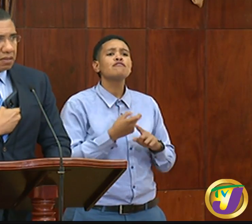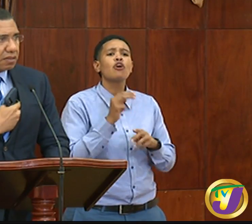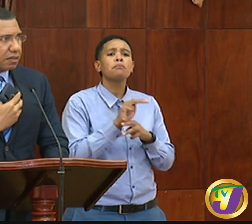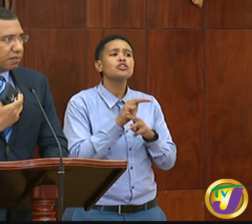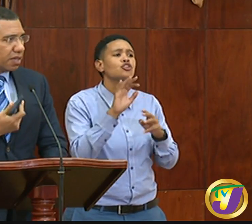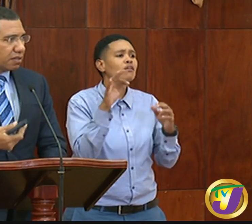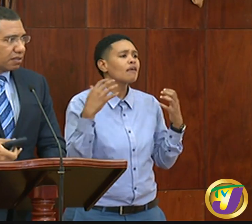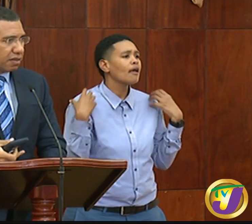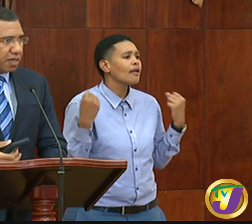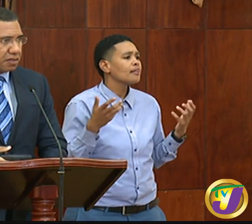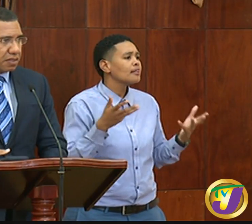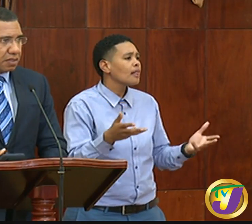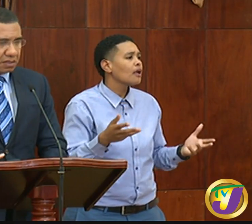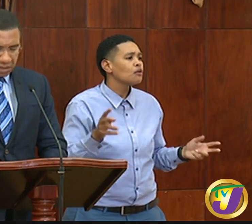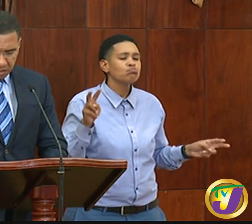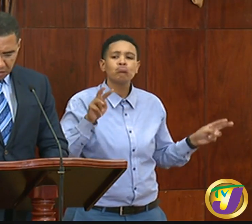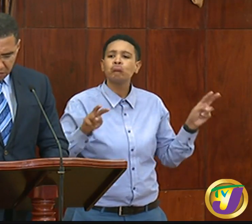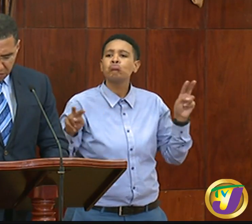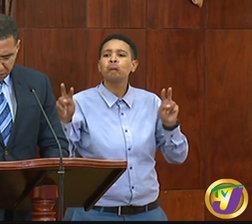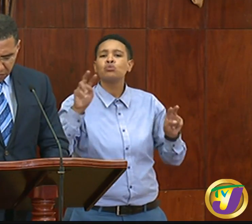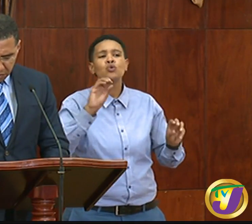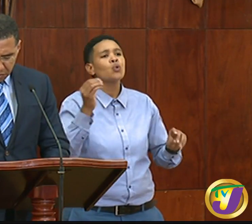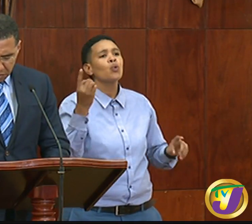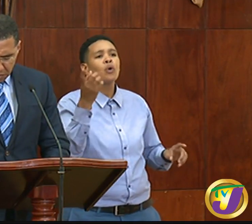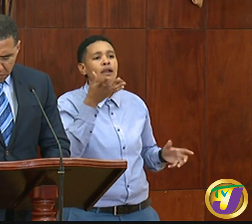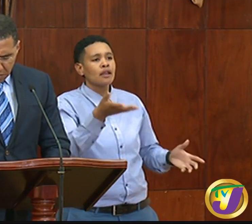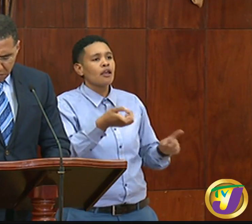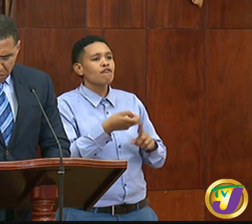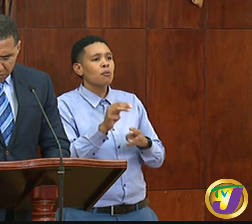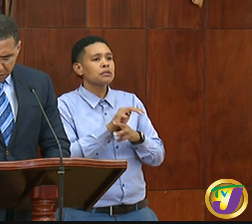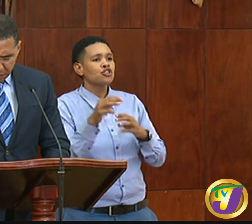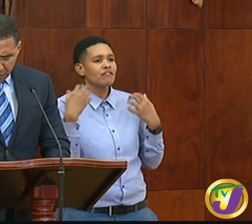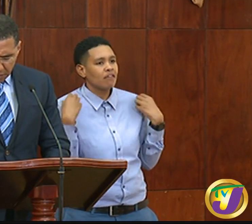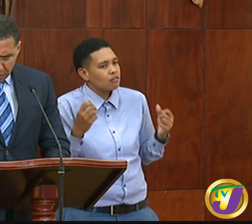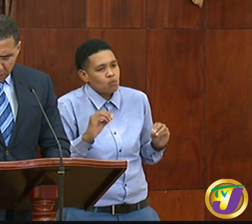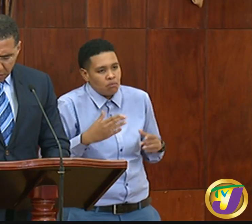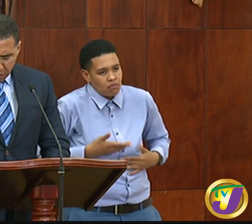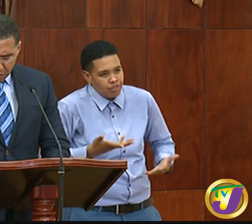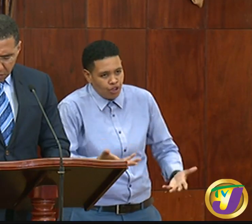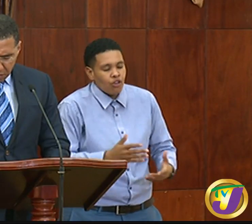Health. I'm not seeing any officials, but